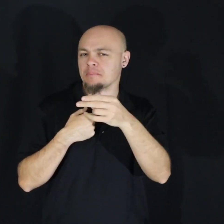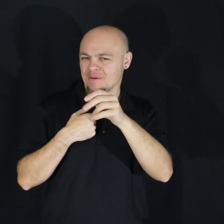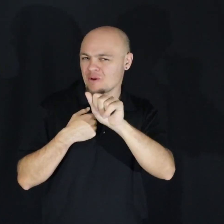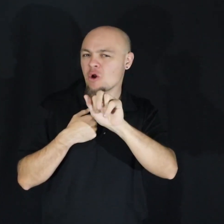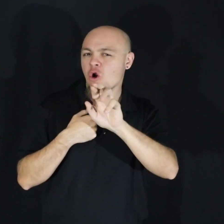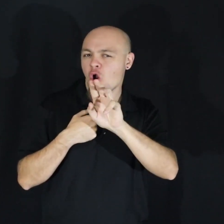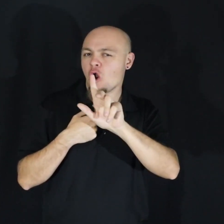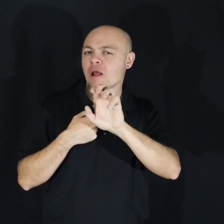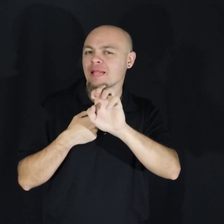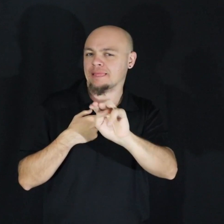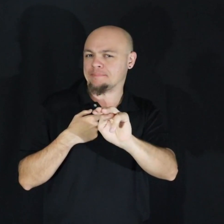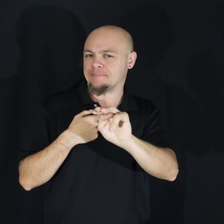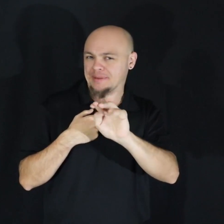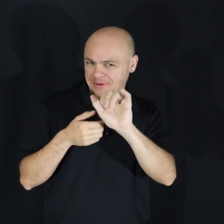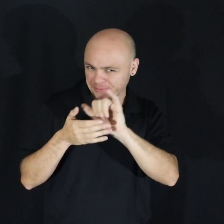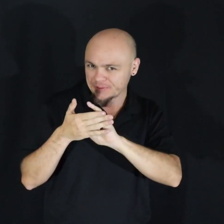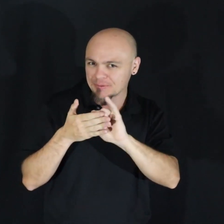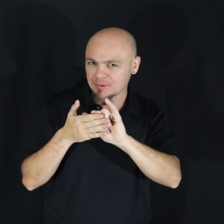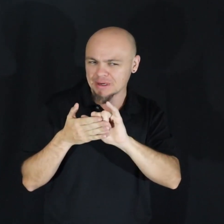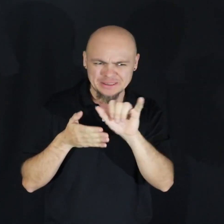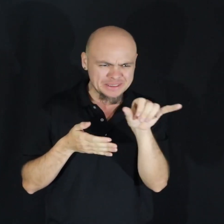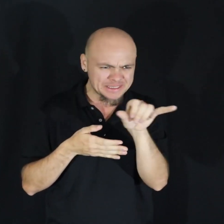City.